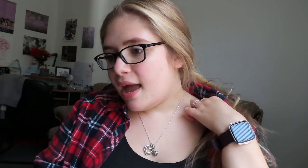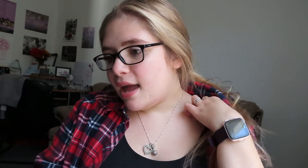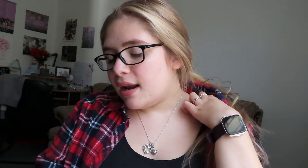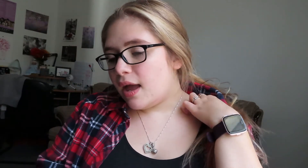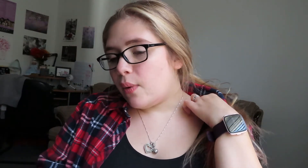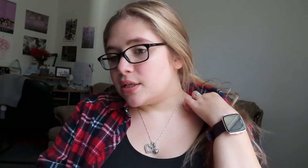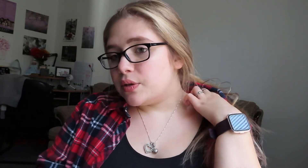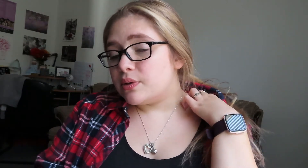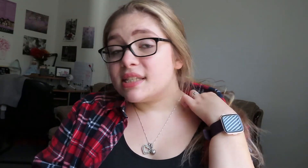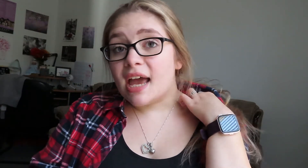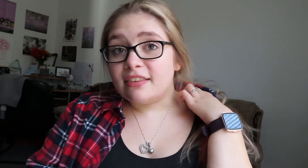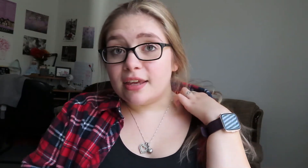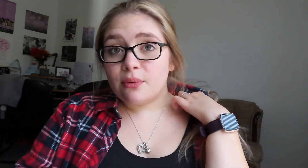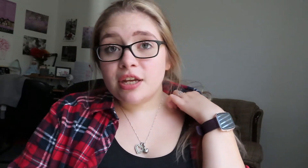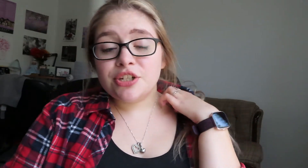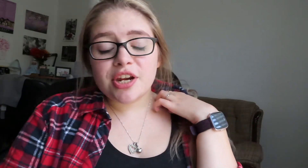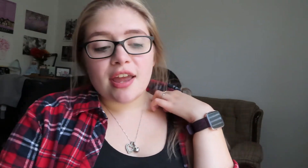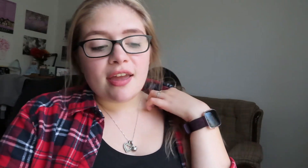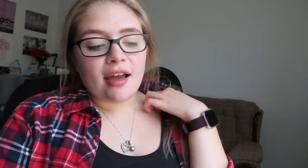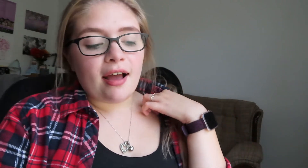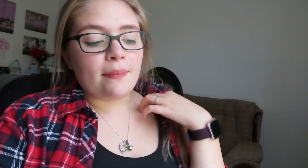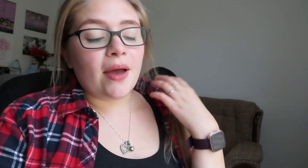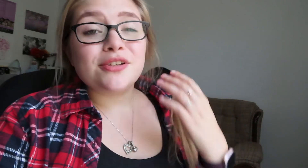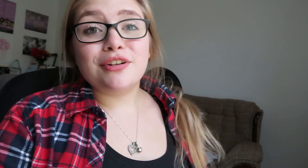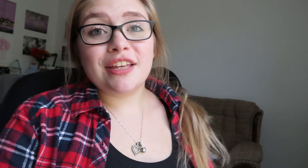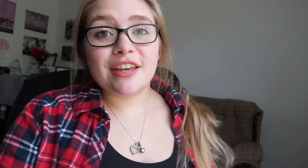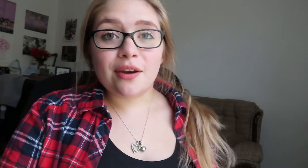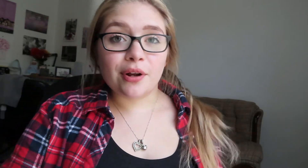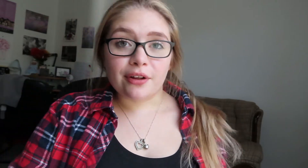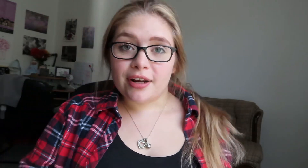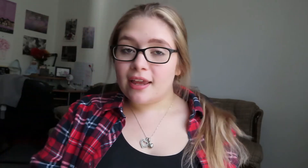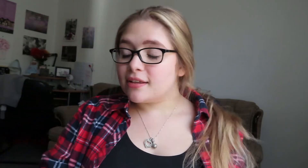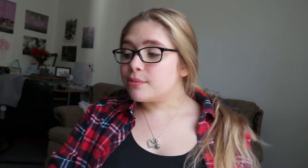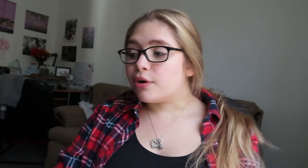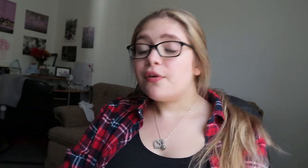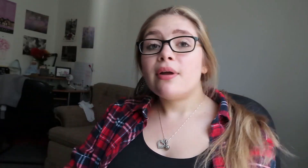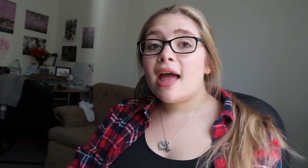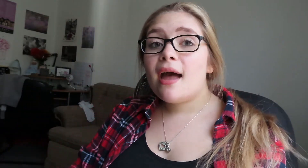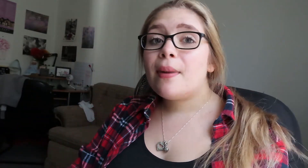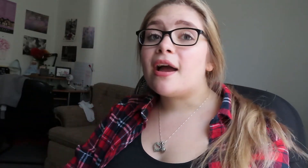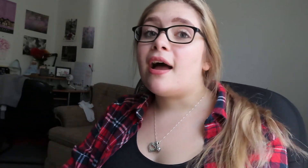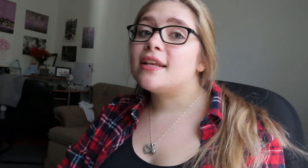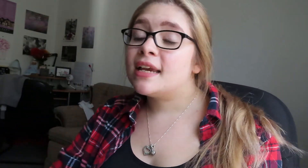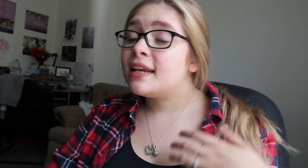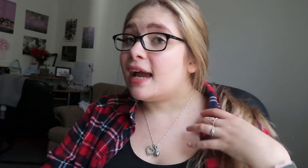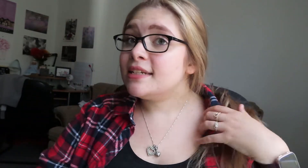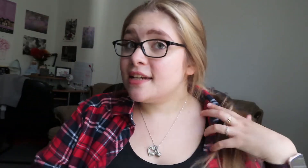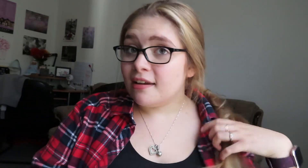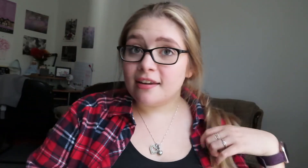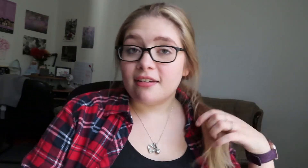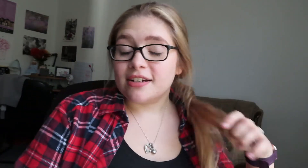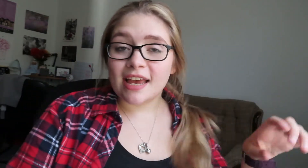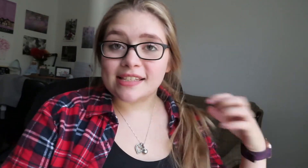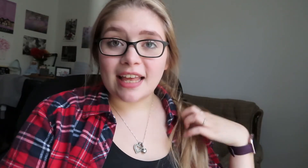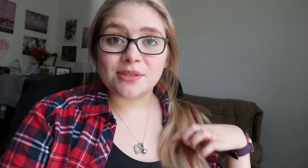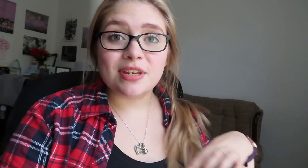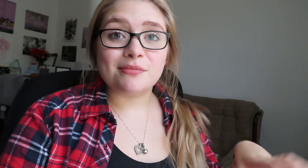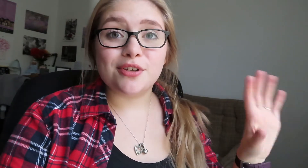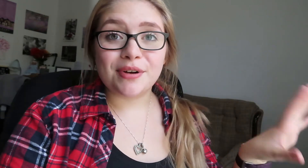then i went to sign language um that was really good we're learning some more vocab i got day 99 on our test last week i'm super